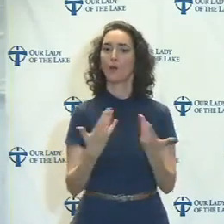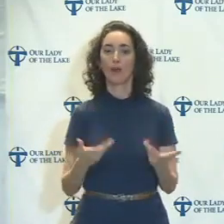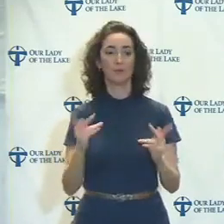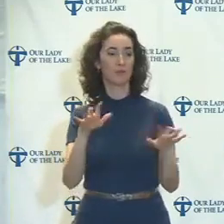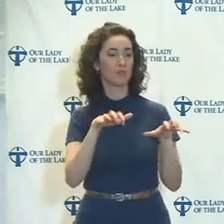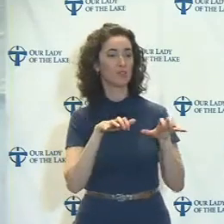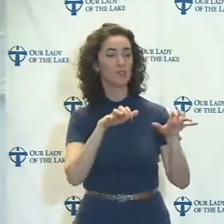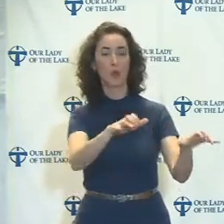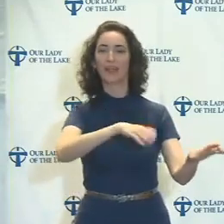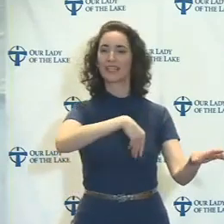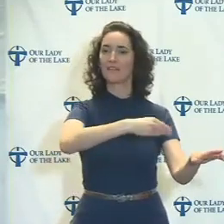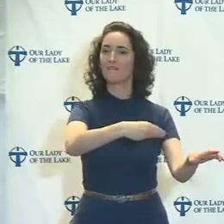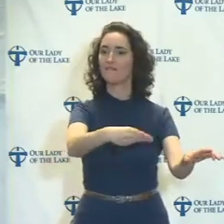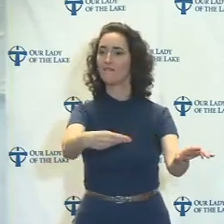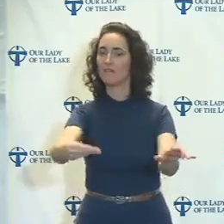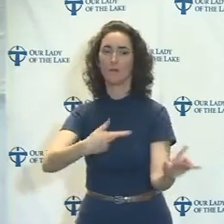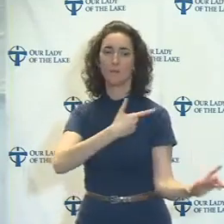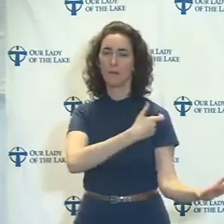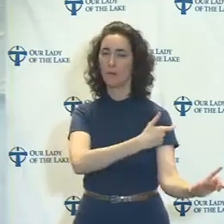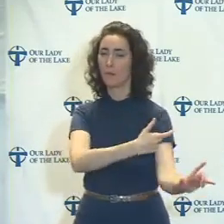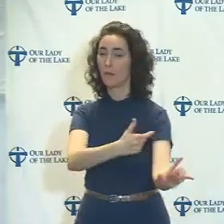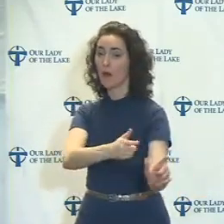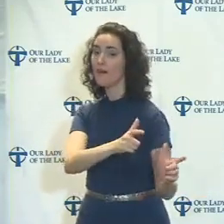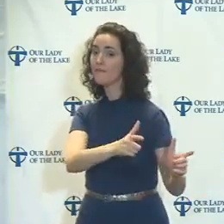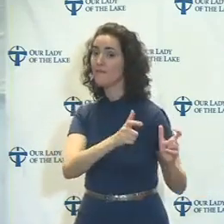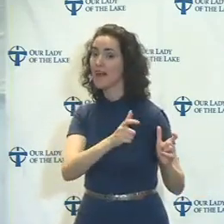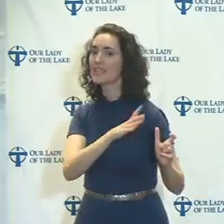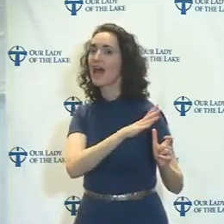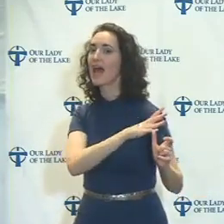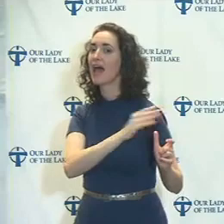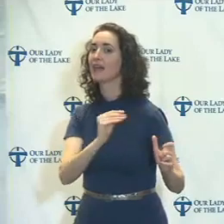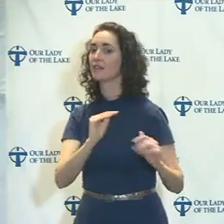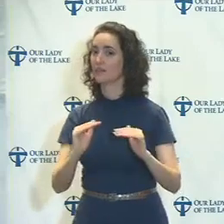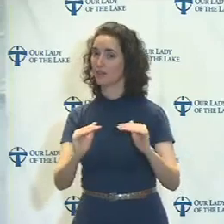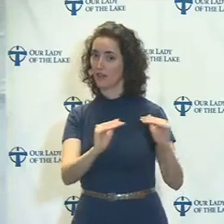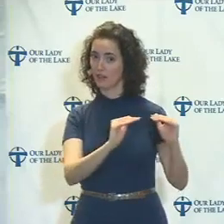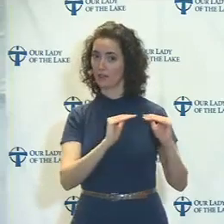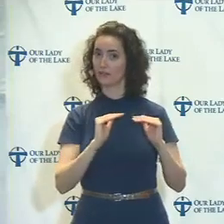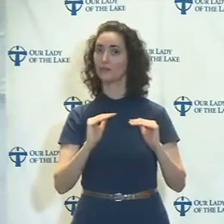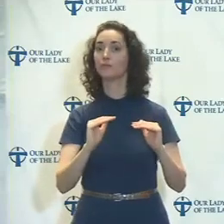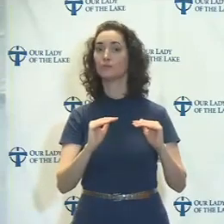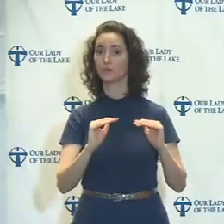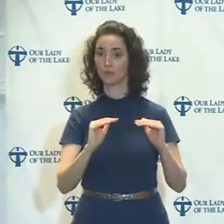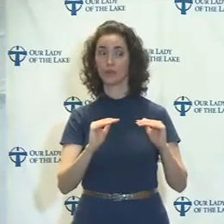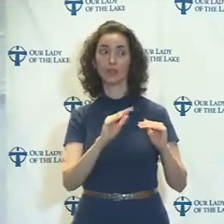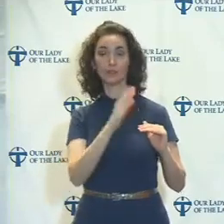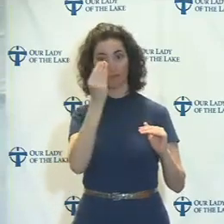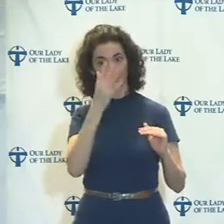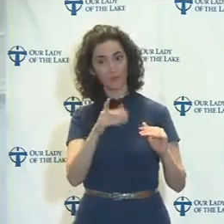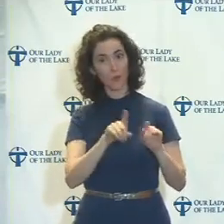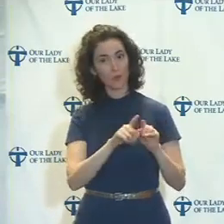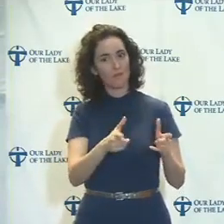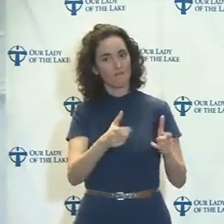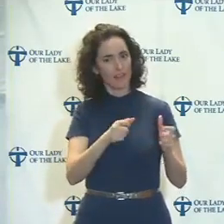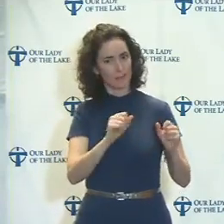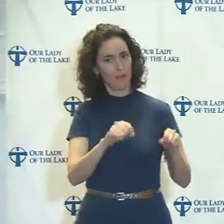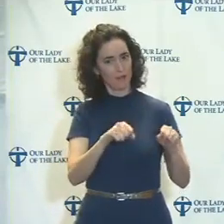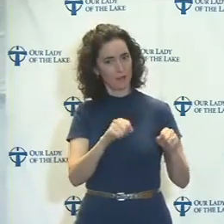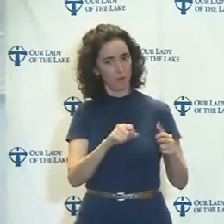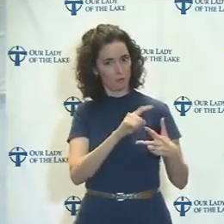citizens expeditiously and equitably, and as quickly as possible.